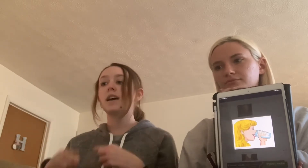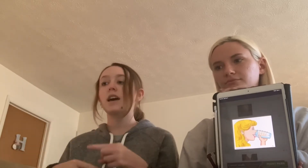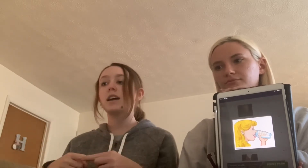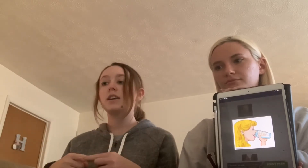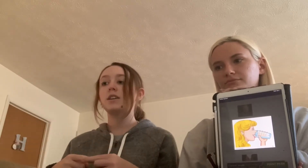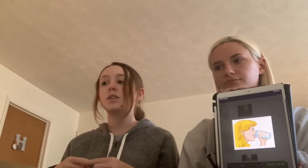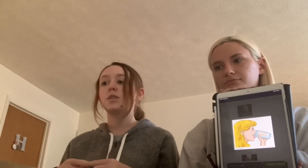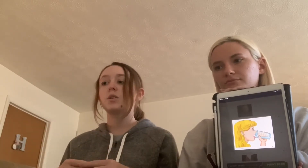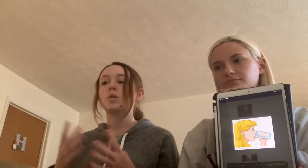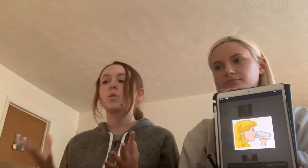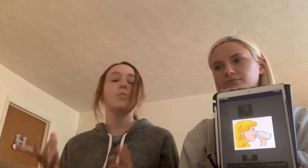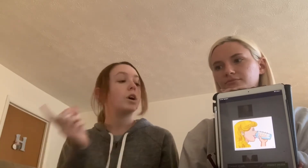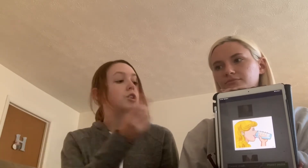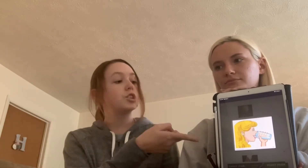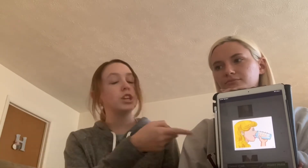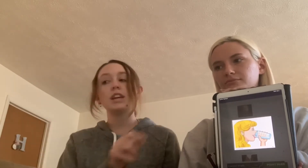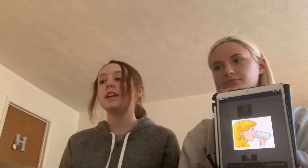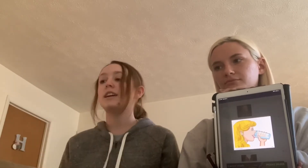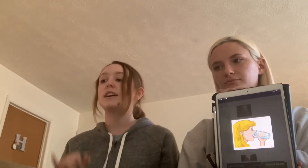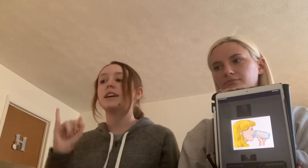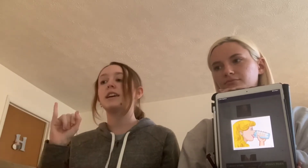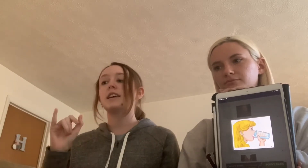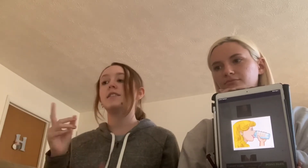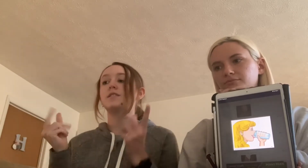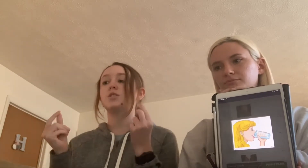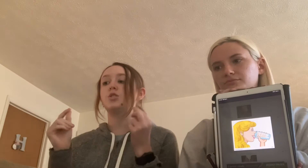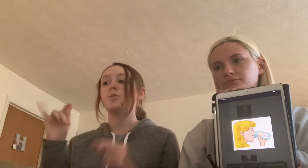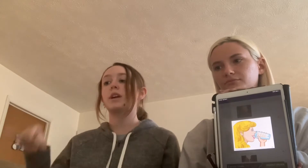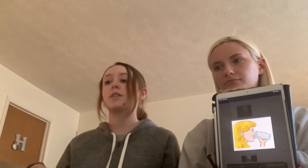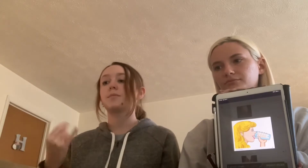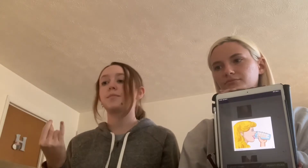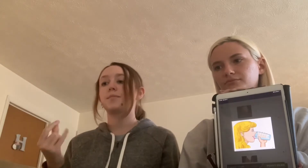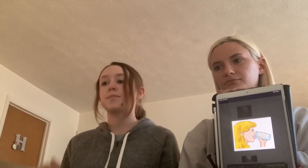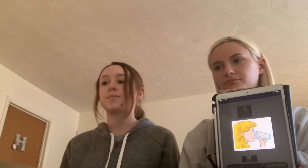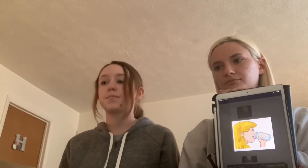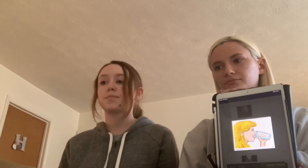Sign what she is doing.